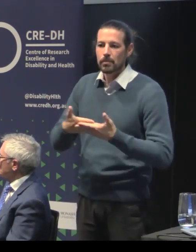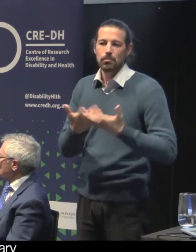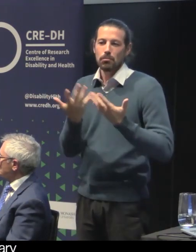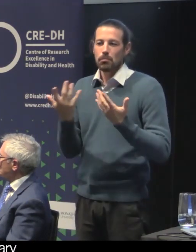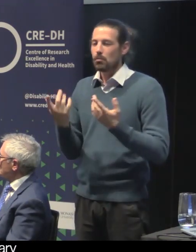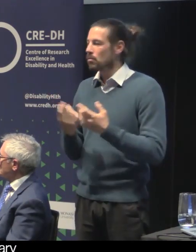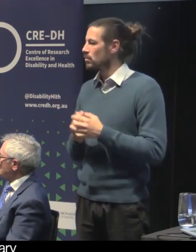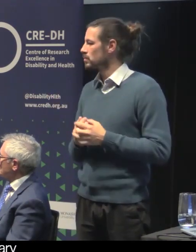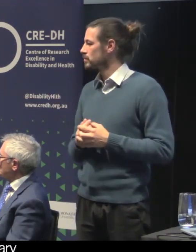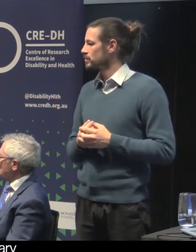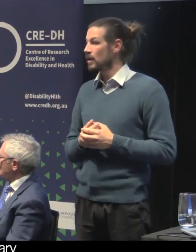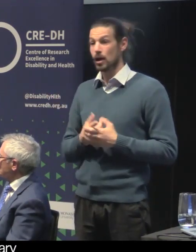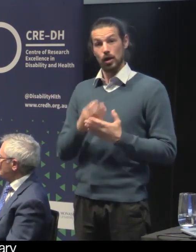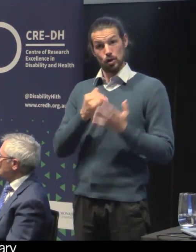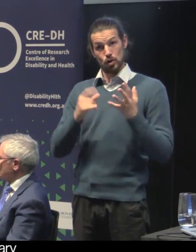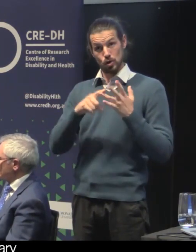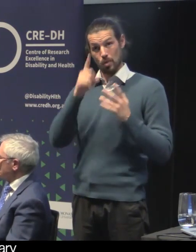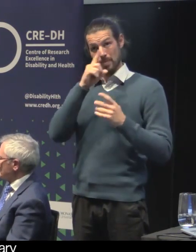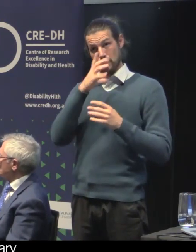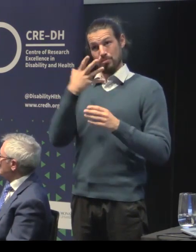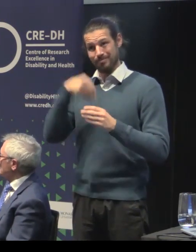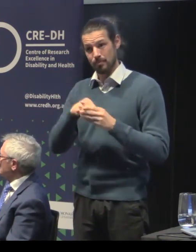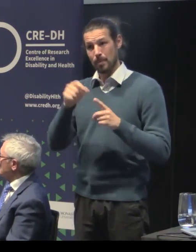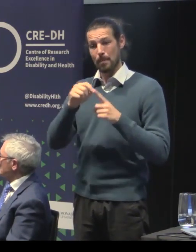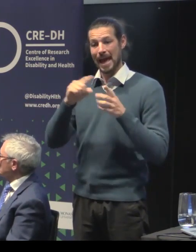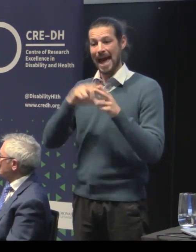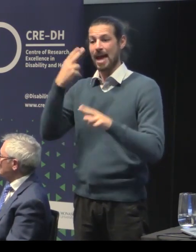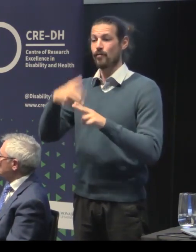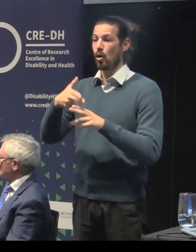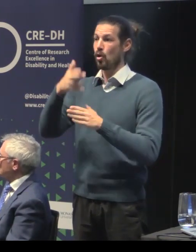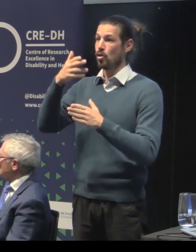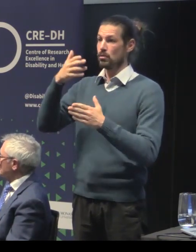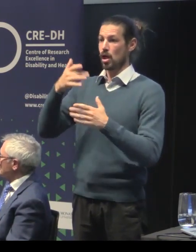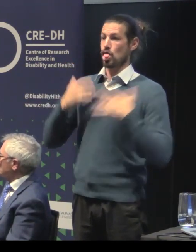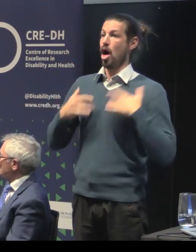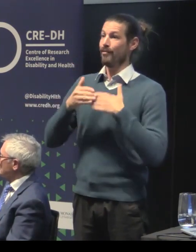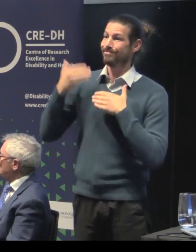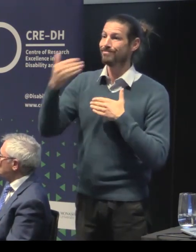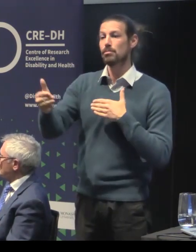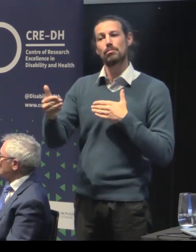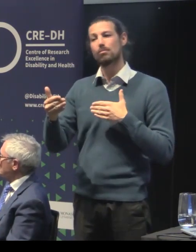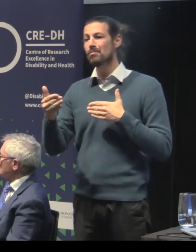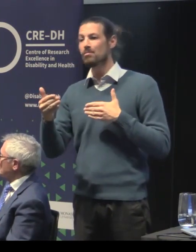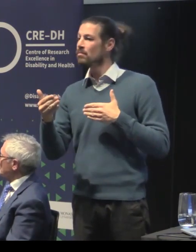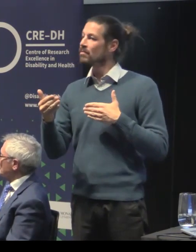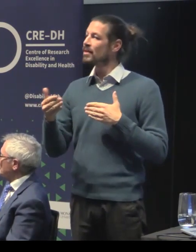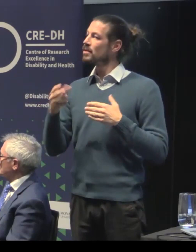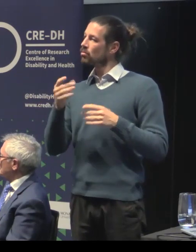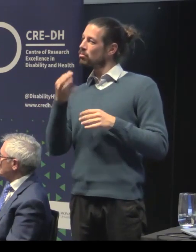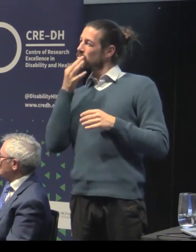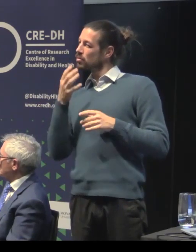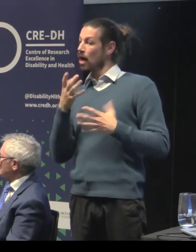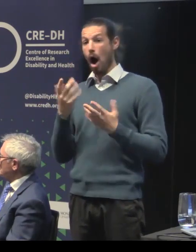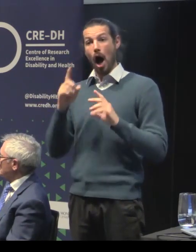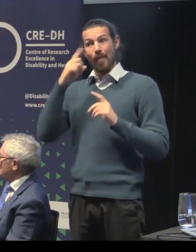it wasn't necessarily that people did it as a career. They might do it for a phase of their life. And I think that's actually very good. Mm-hmm. As long as you've